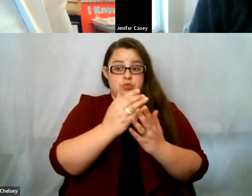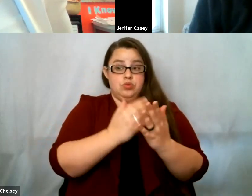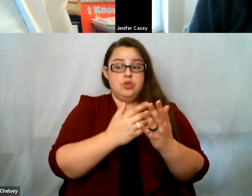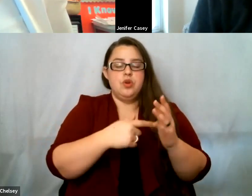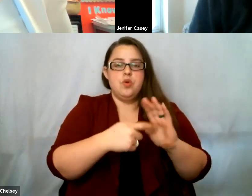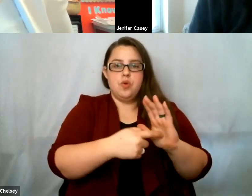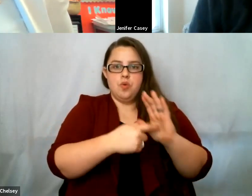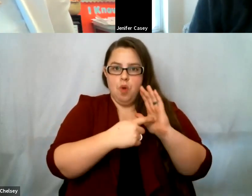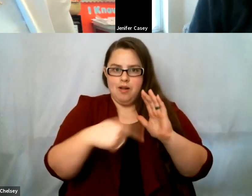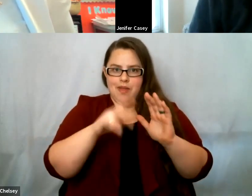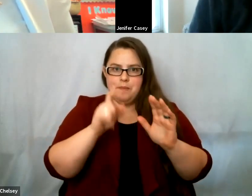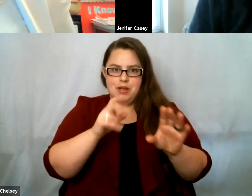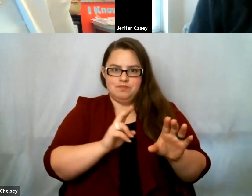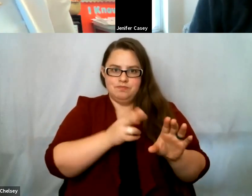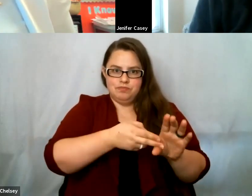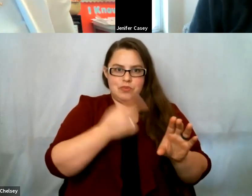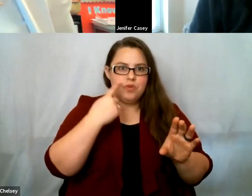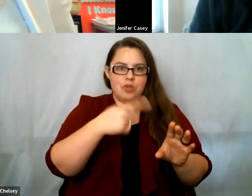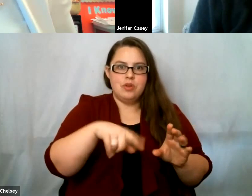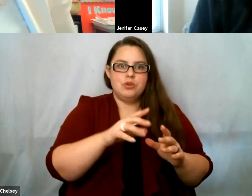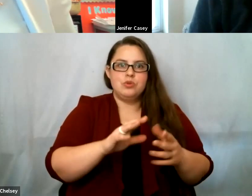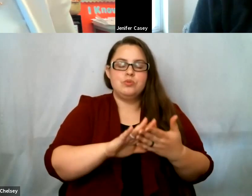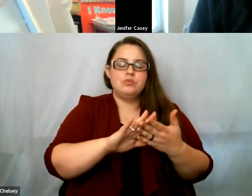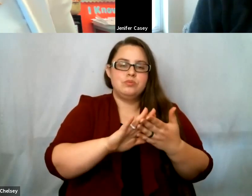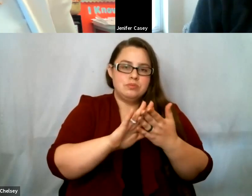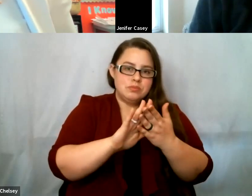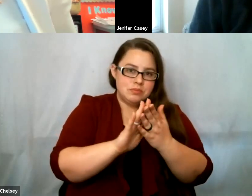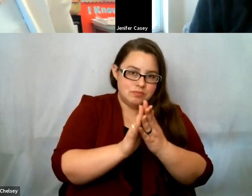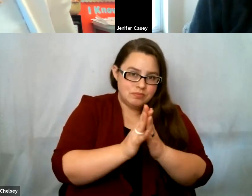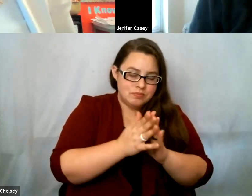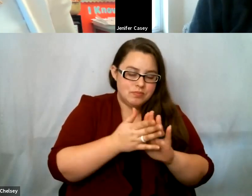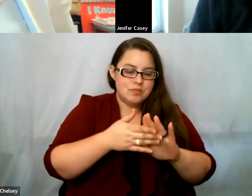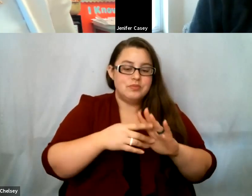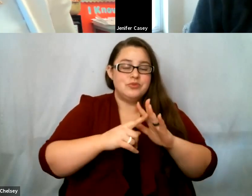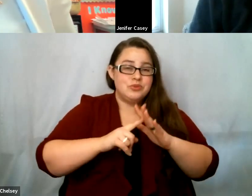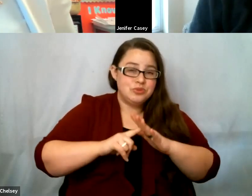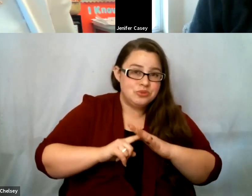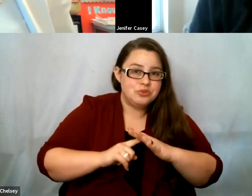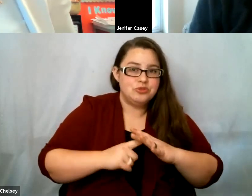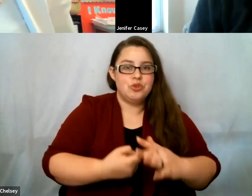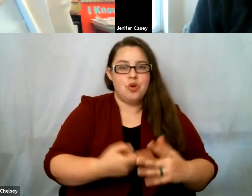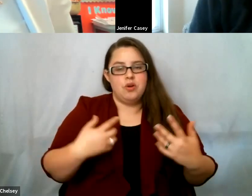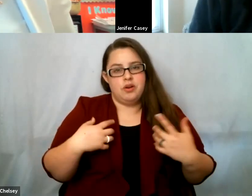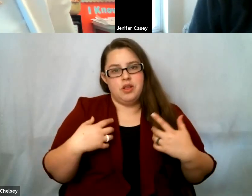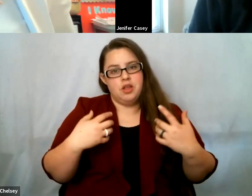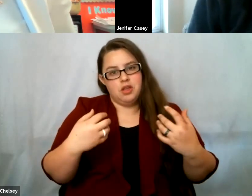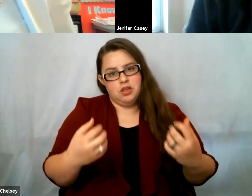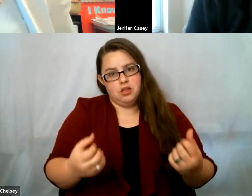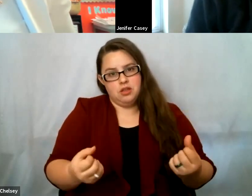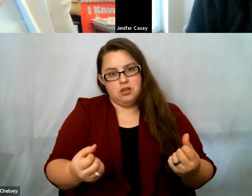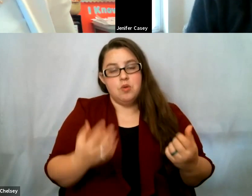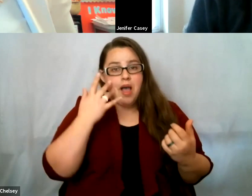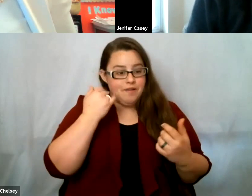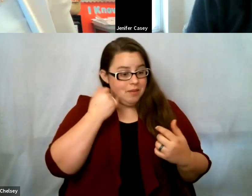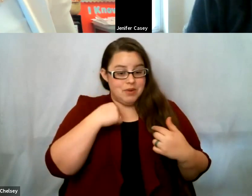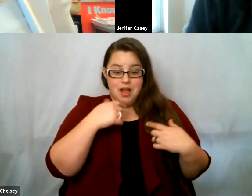be enrolled in so that they can begin to heal. Because when I'm not healthy, when I'm not whole, when I'm not